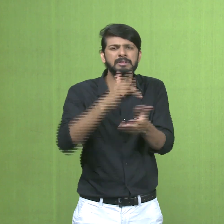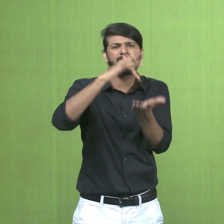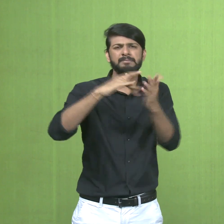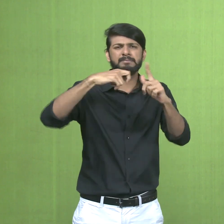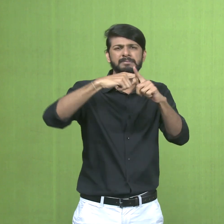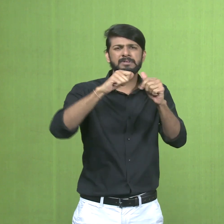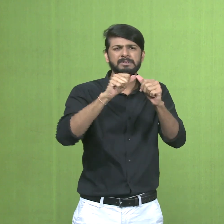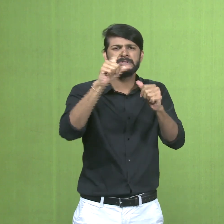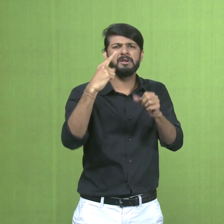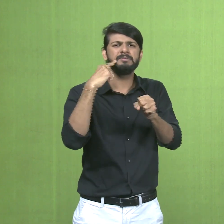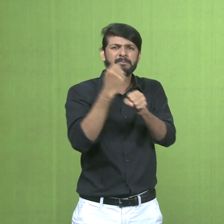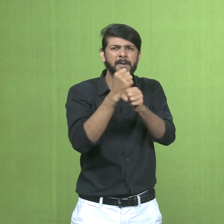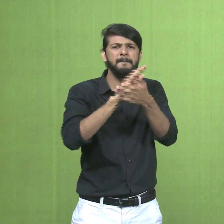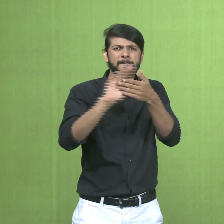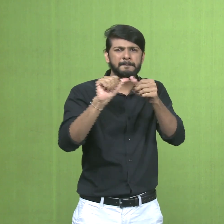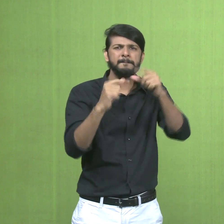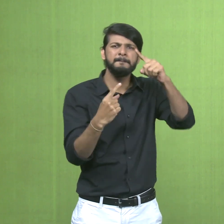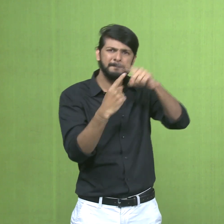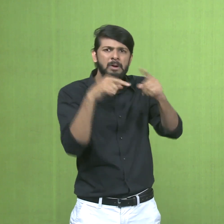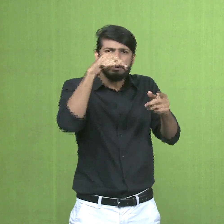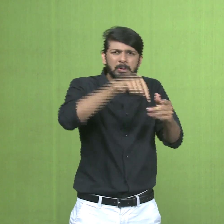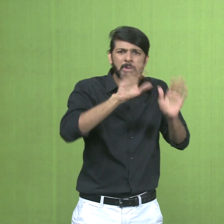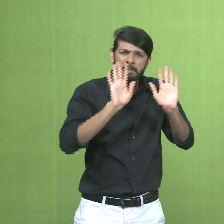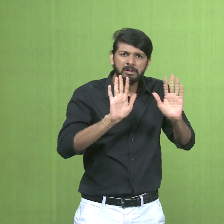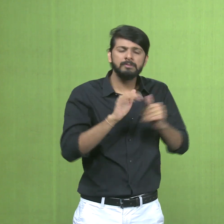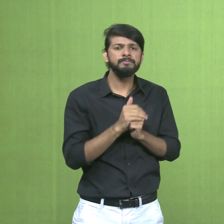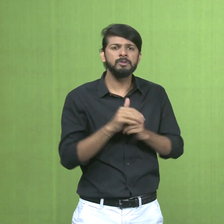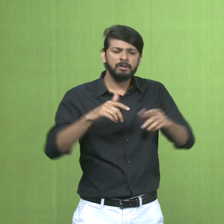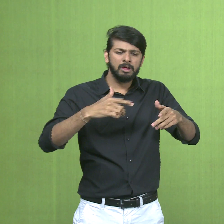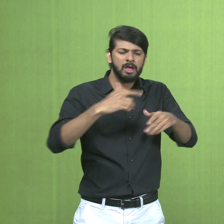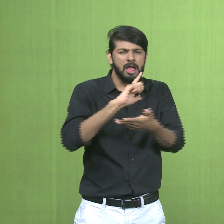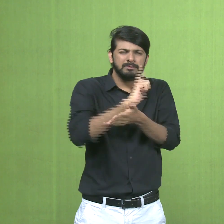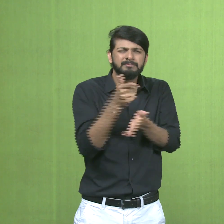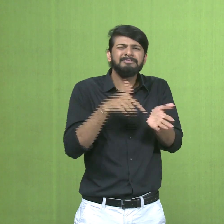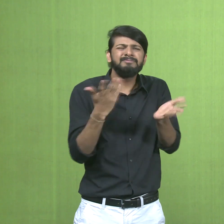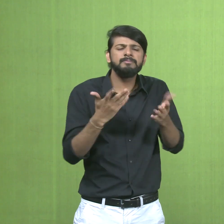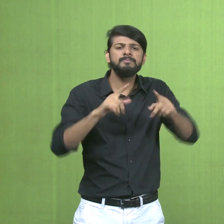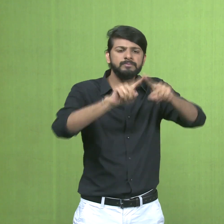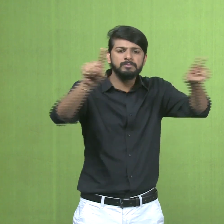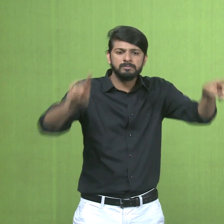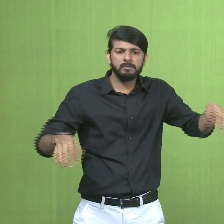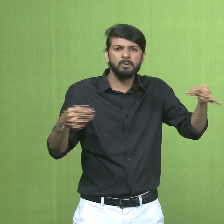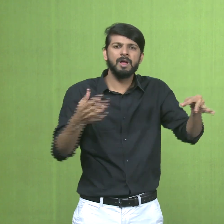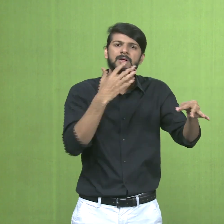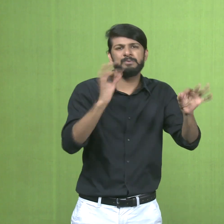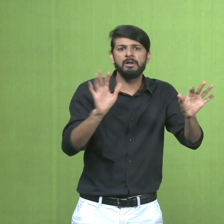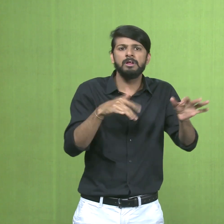Later on, the Kalighat paintings changed their medium from paper to fine